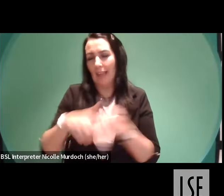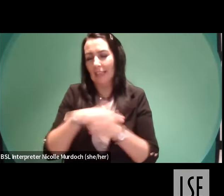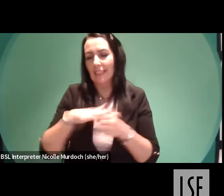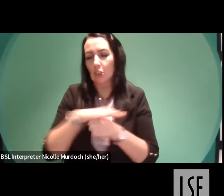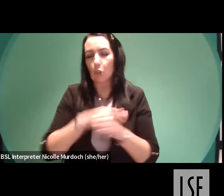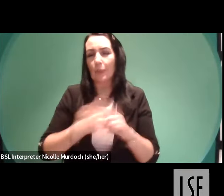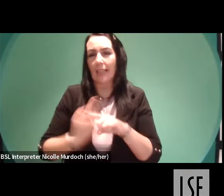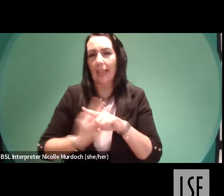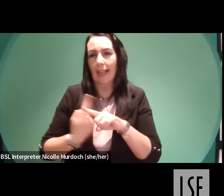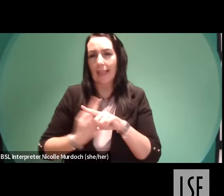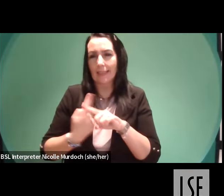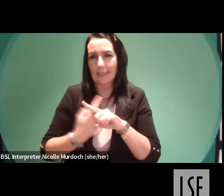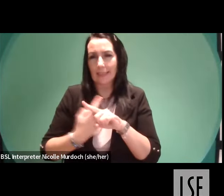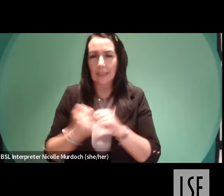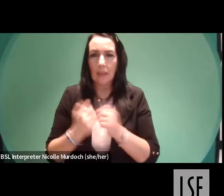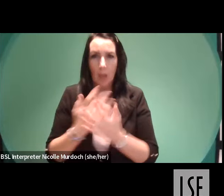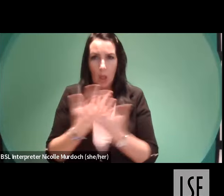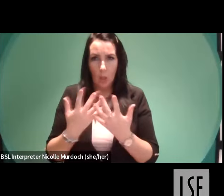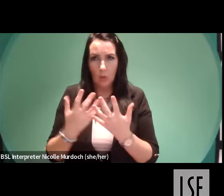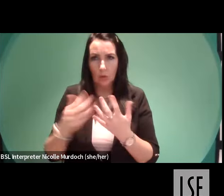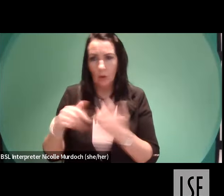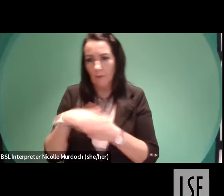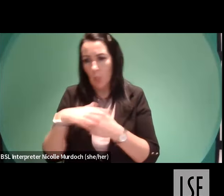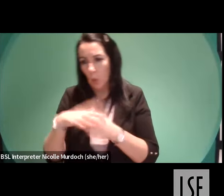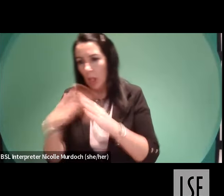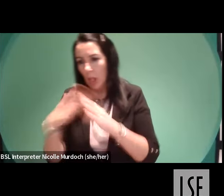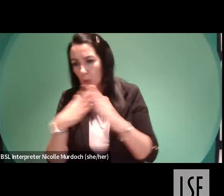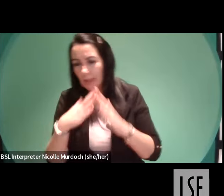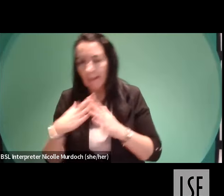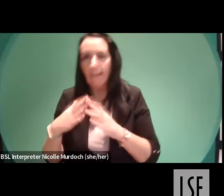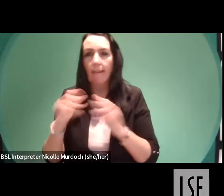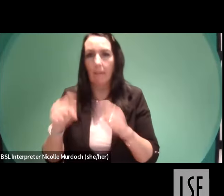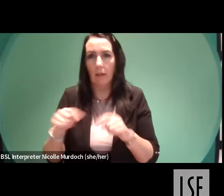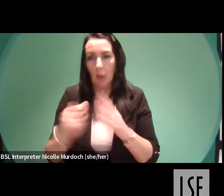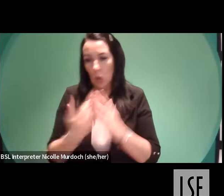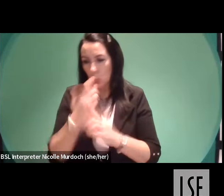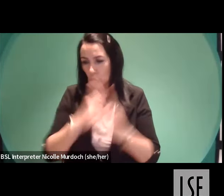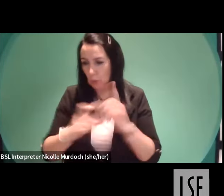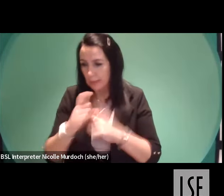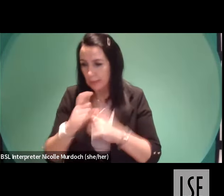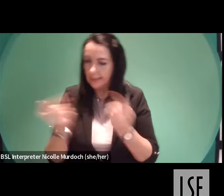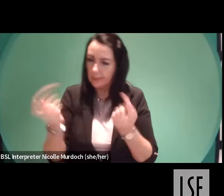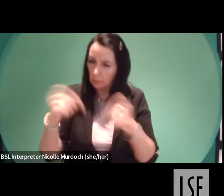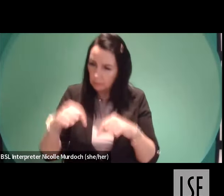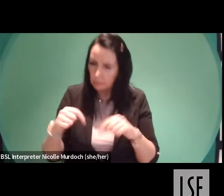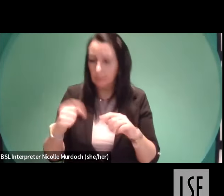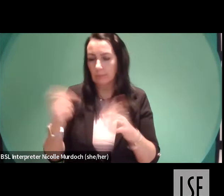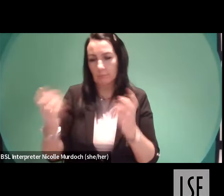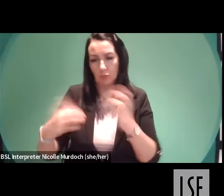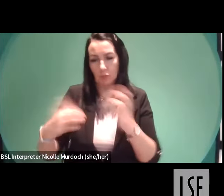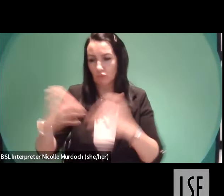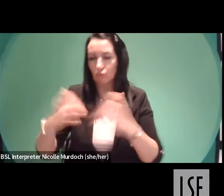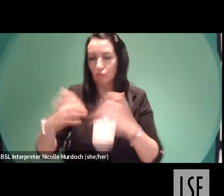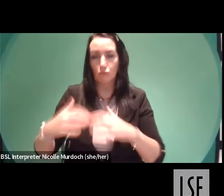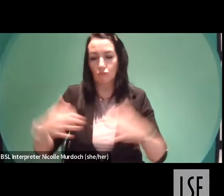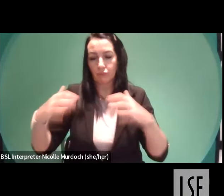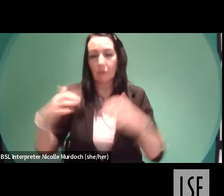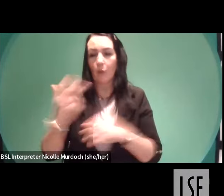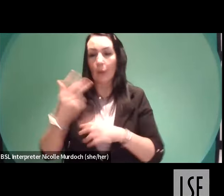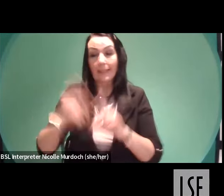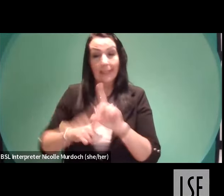England, lots of low cost housing. And so it's a place where new communities come and have come quite quickly over the last 18